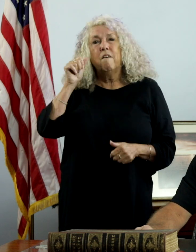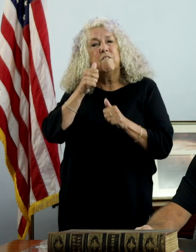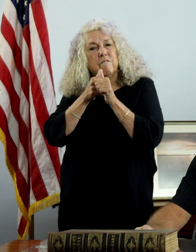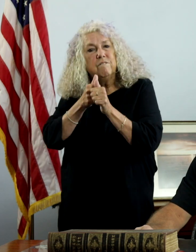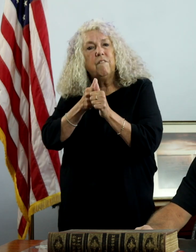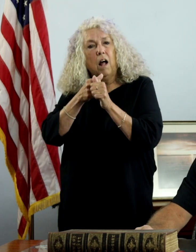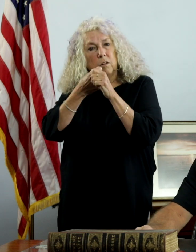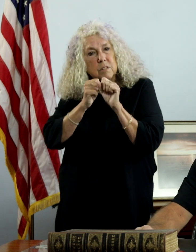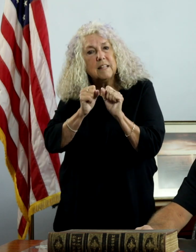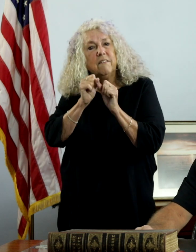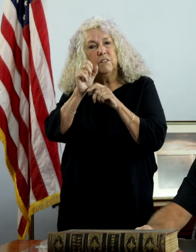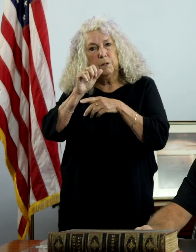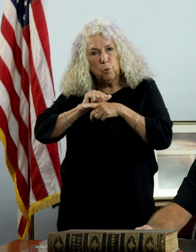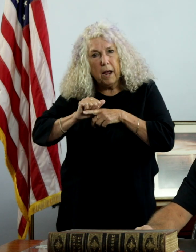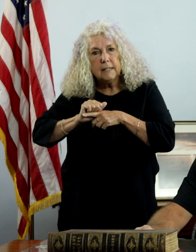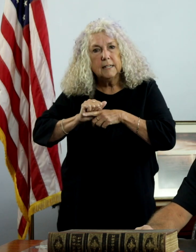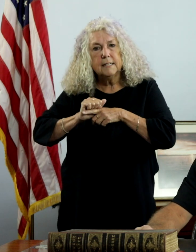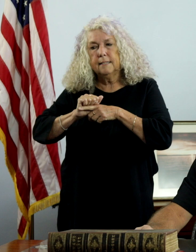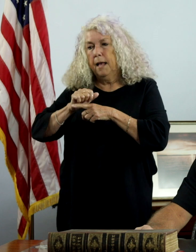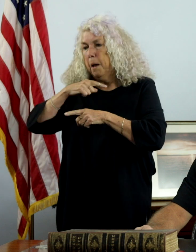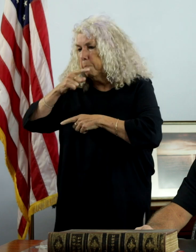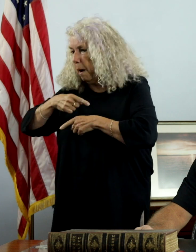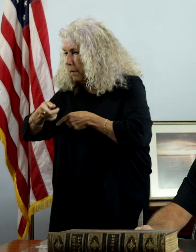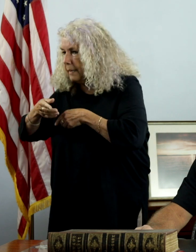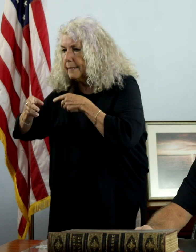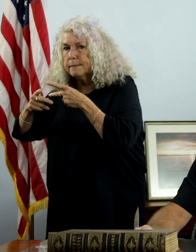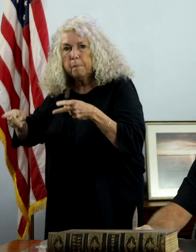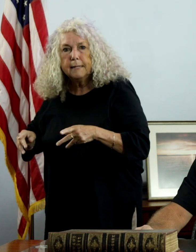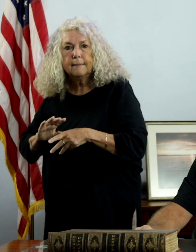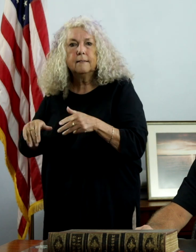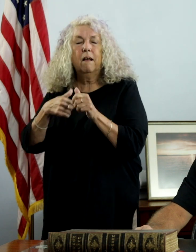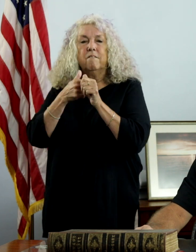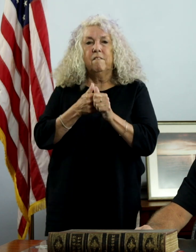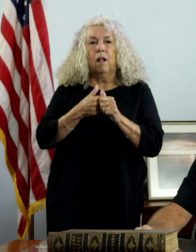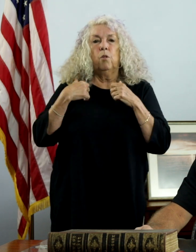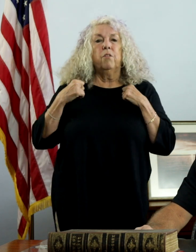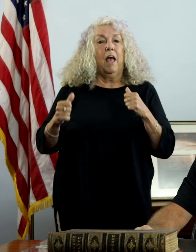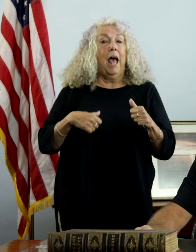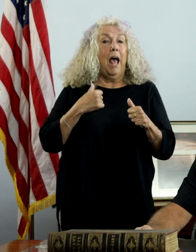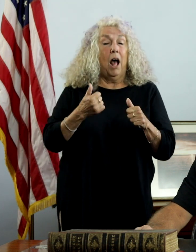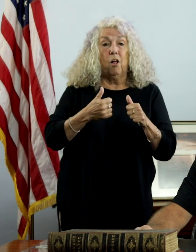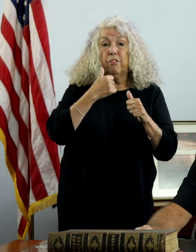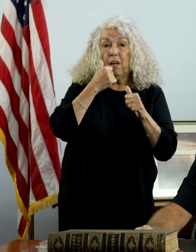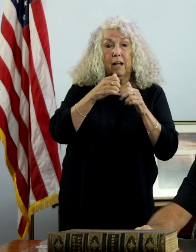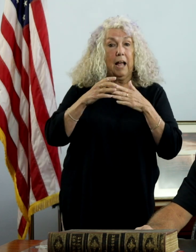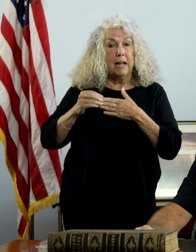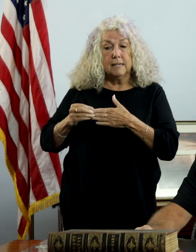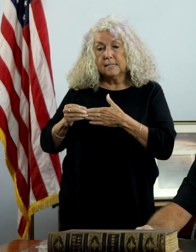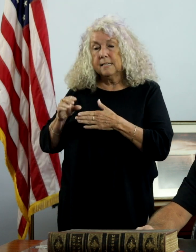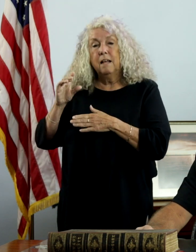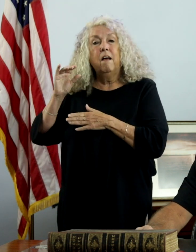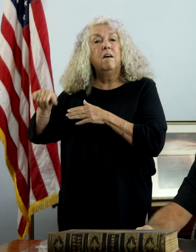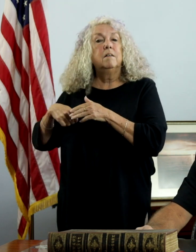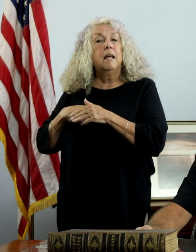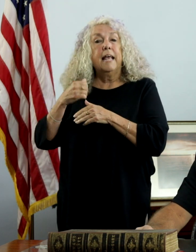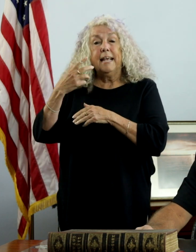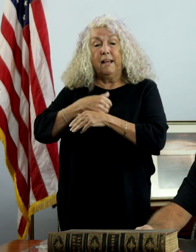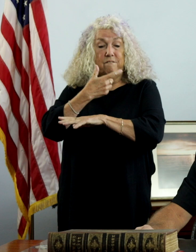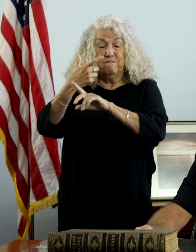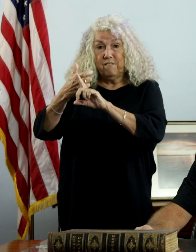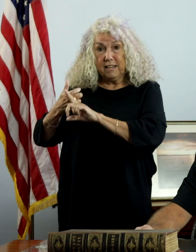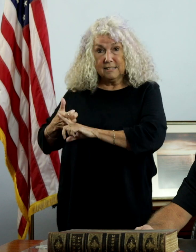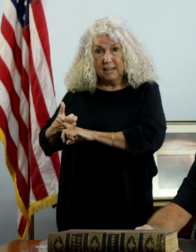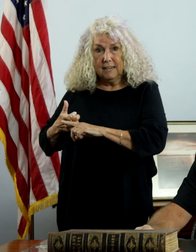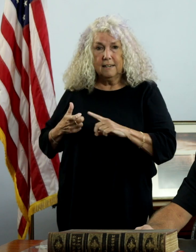safety practices in public spaces, follow health guidance, comply with isolation and quarantine orders, and get vaccinated.